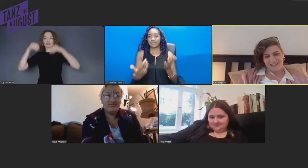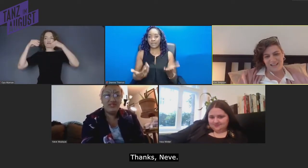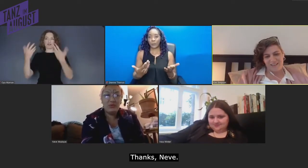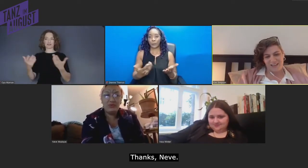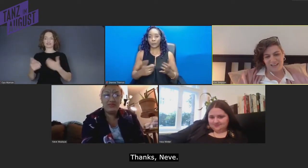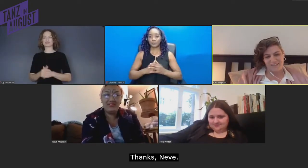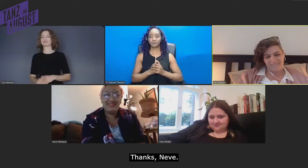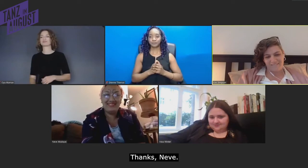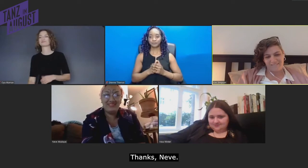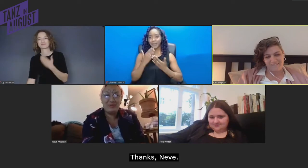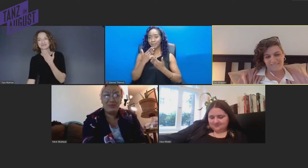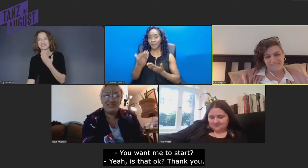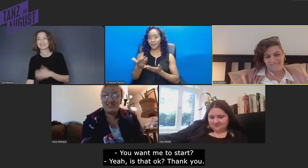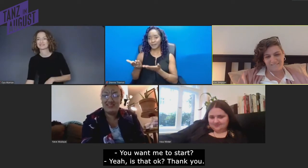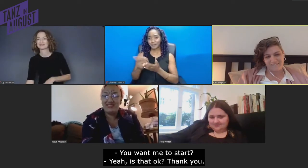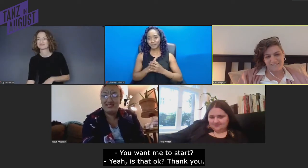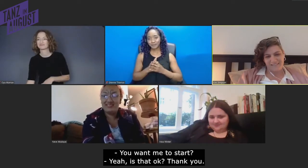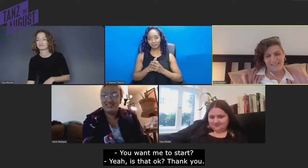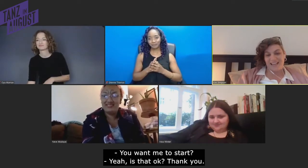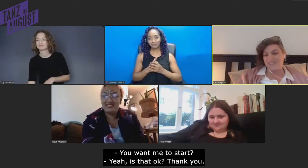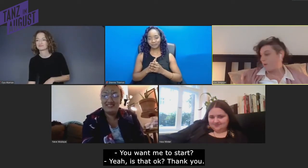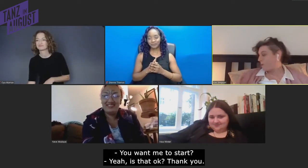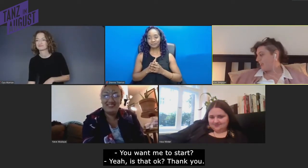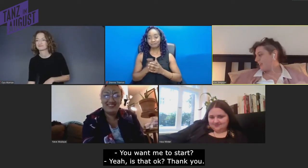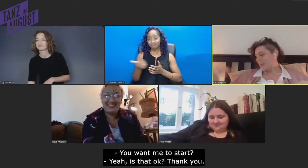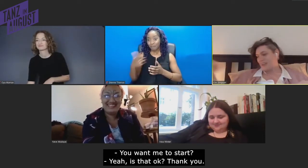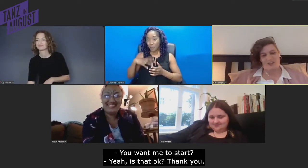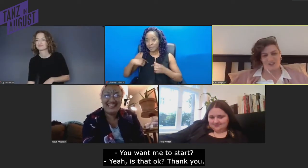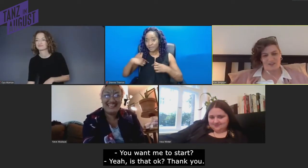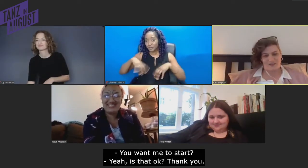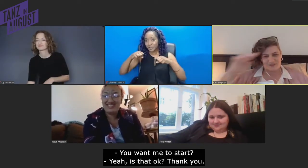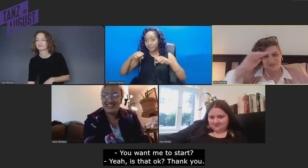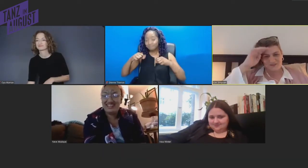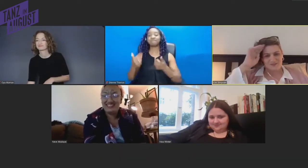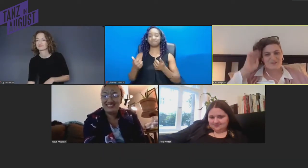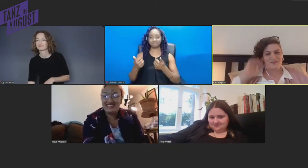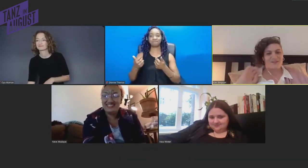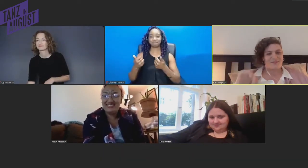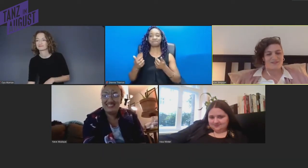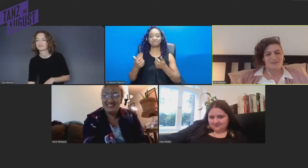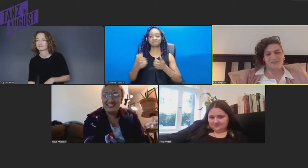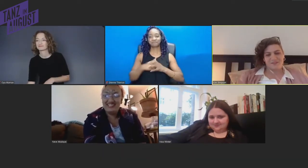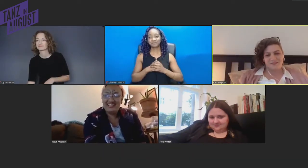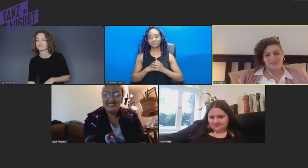Thanks, Neve. You want me to start? Yeah, is that okay? Thank you. That's